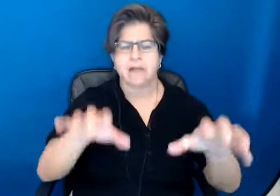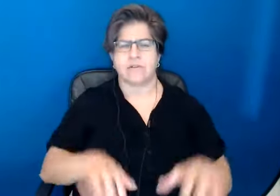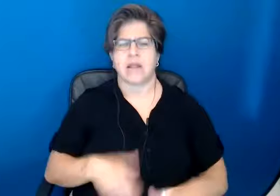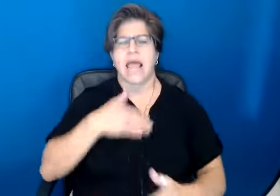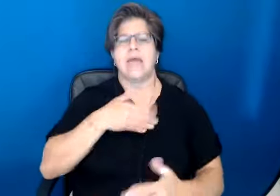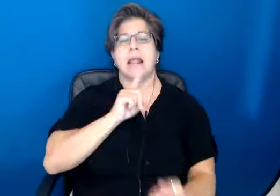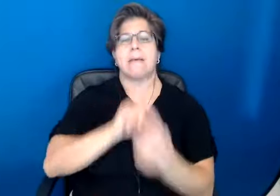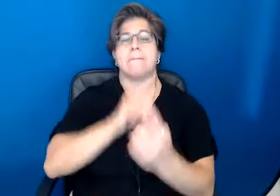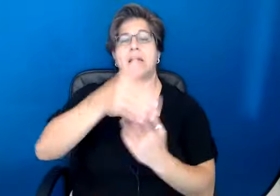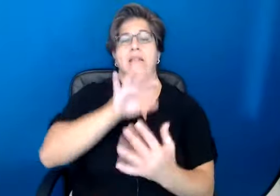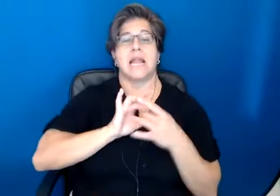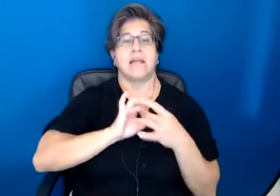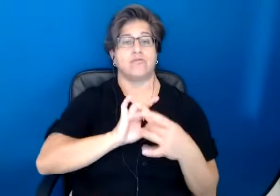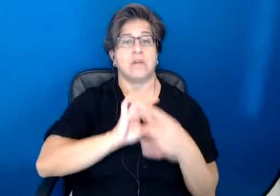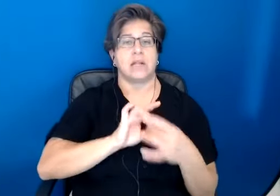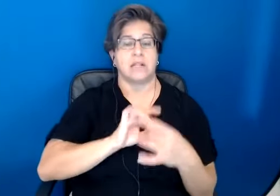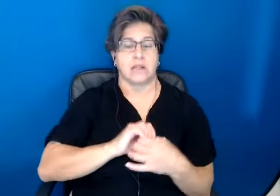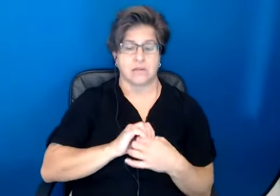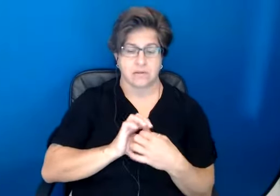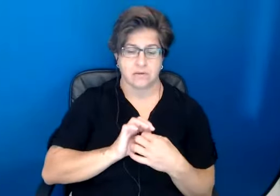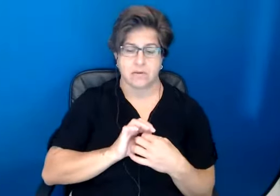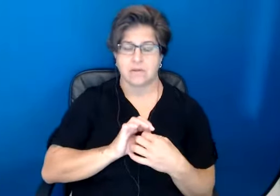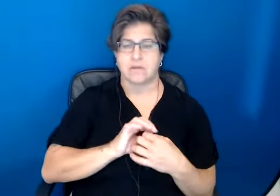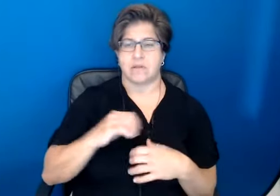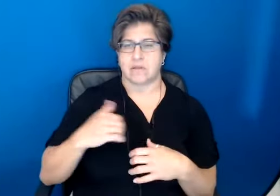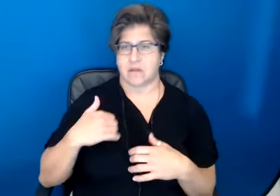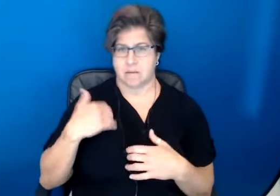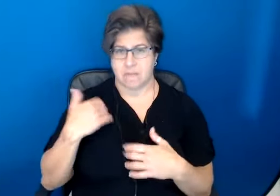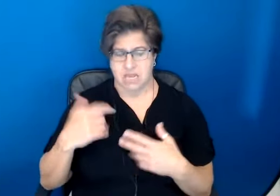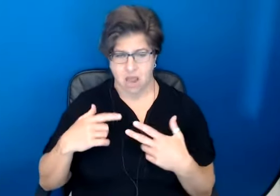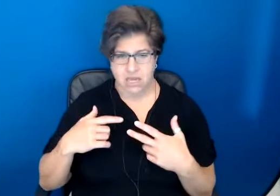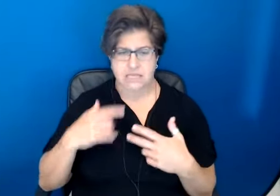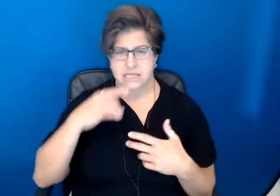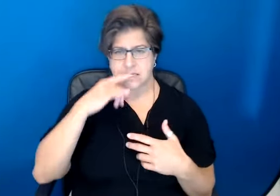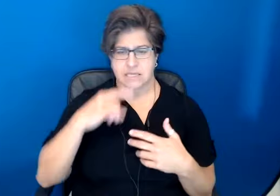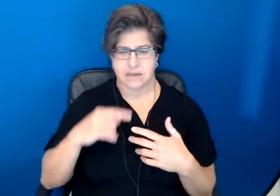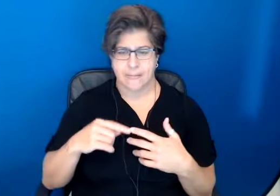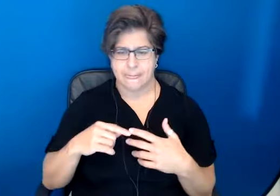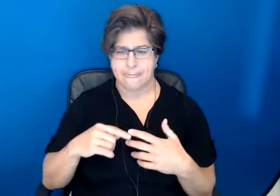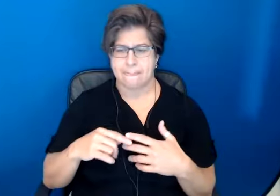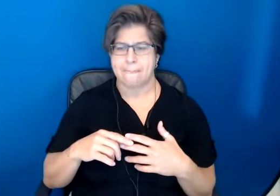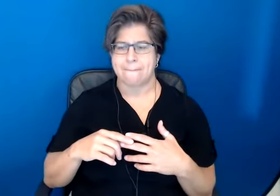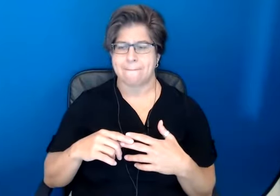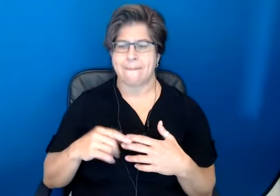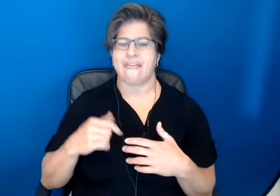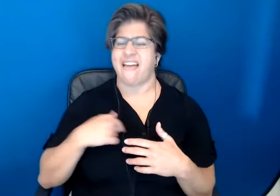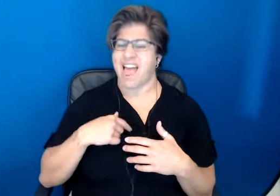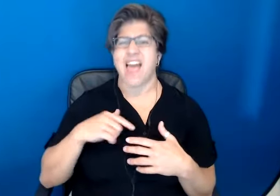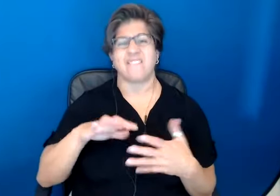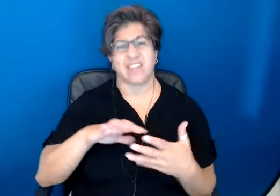men, so I thought the answer to your problems was a man, you know, get a man and that'll fill the hole in my soul. I never knew it was a hole in my soul then, but I thought